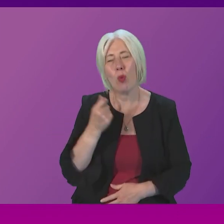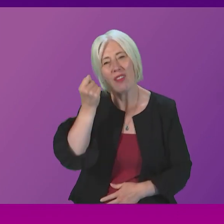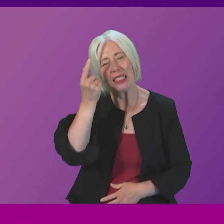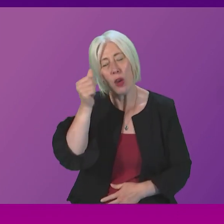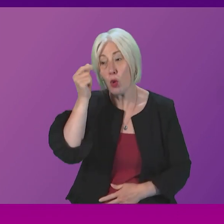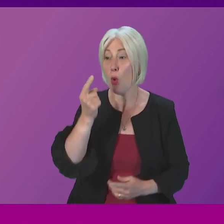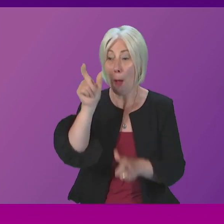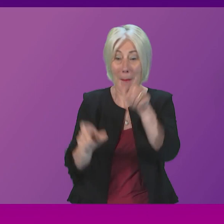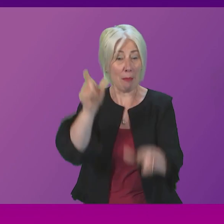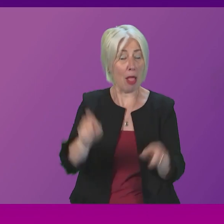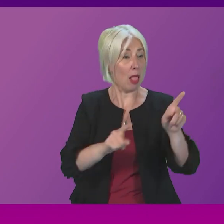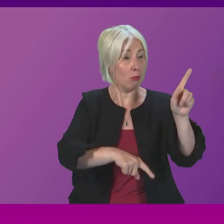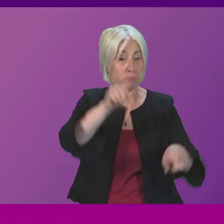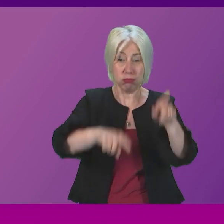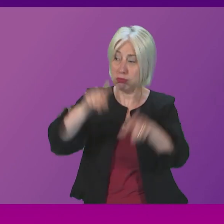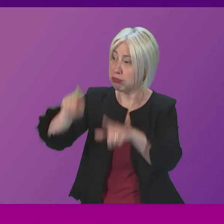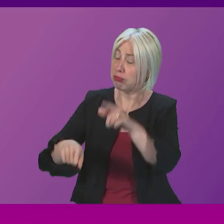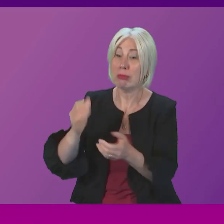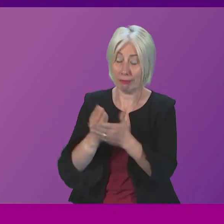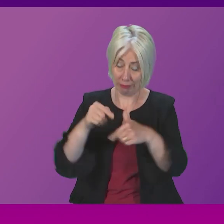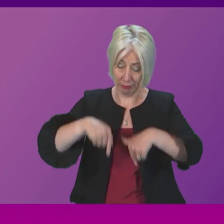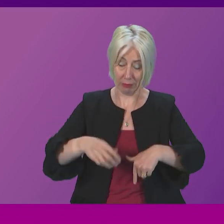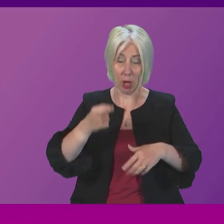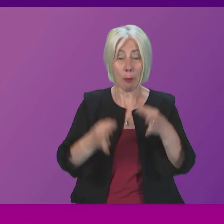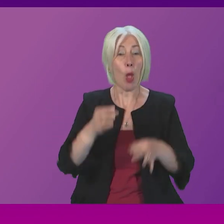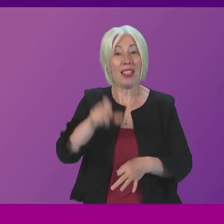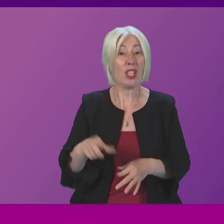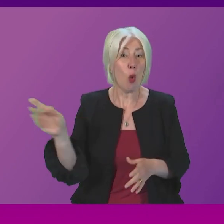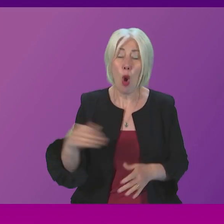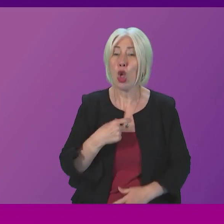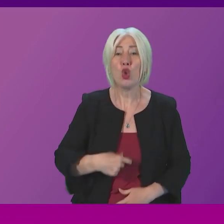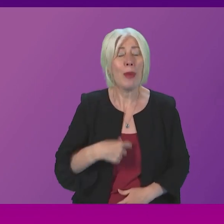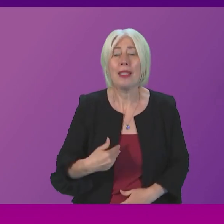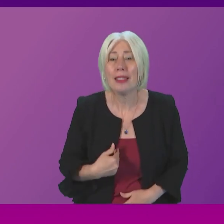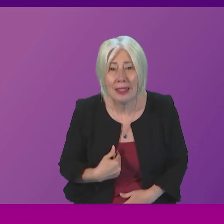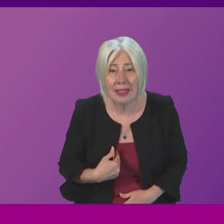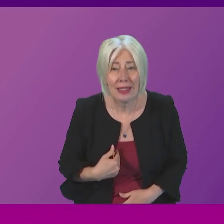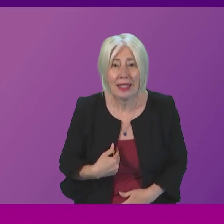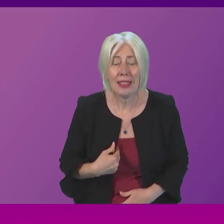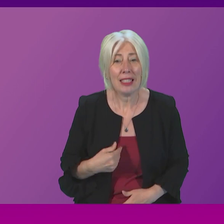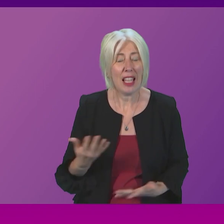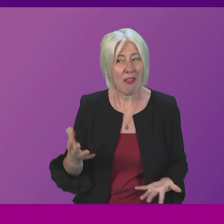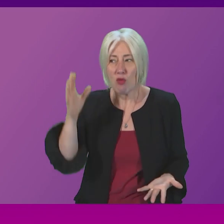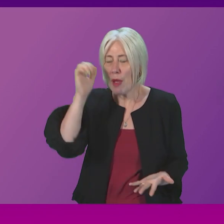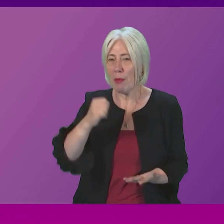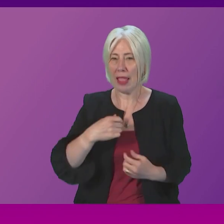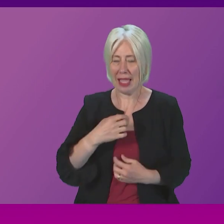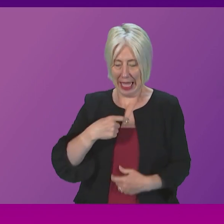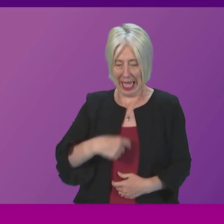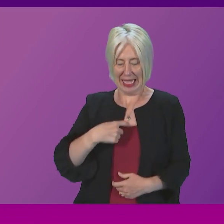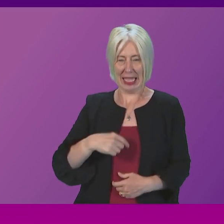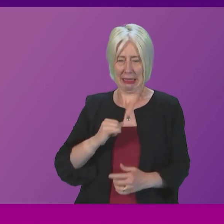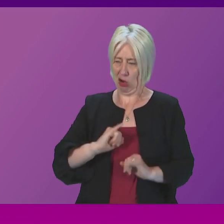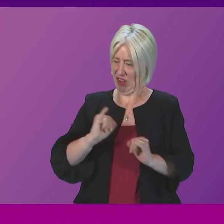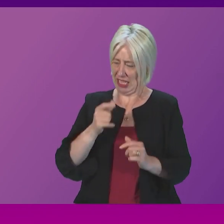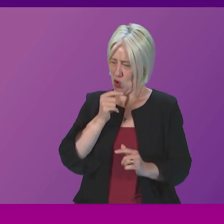all walks of life, including in politics, are human beings. And I've often wondered, it's like there's a bit of a kind of identity crisis at